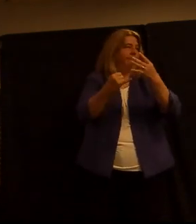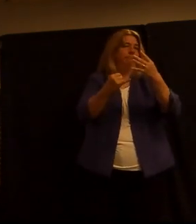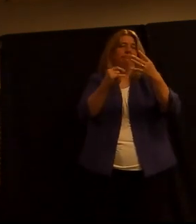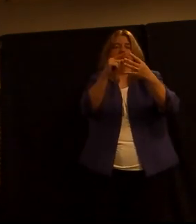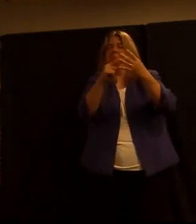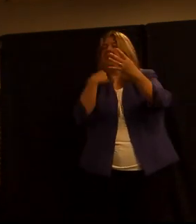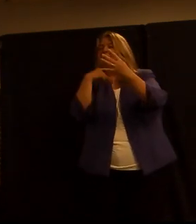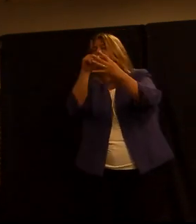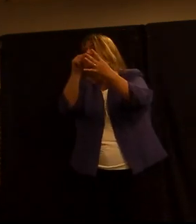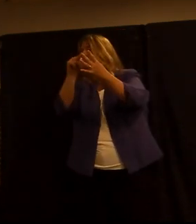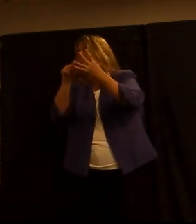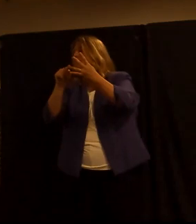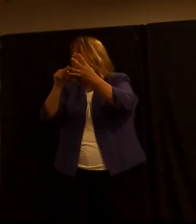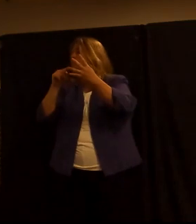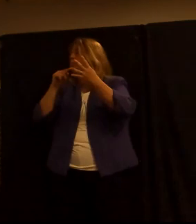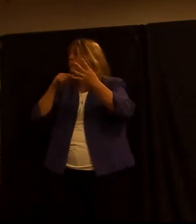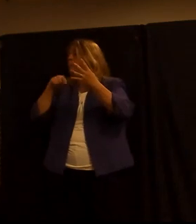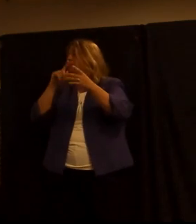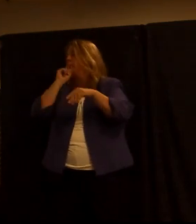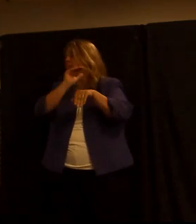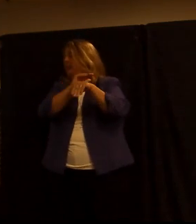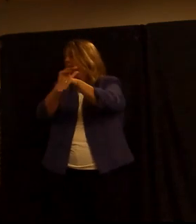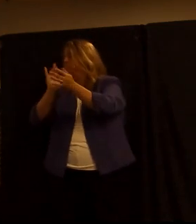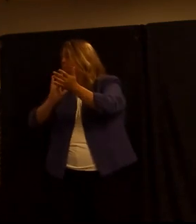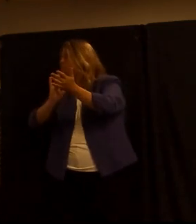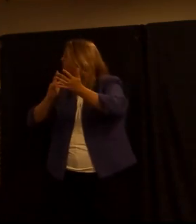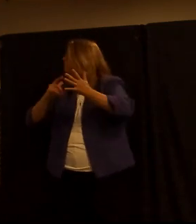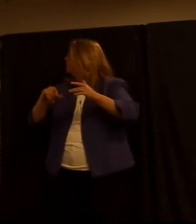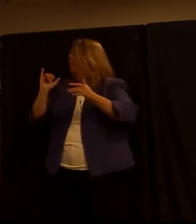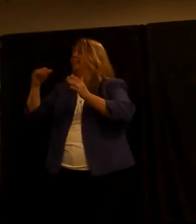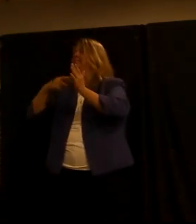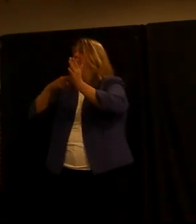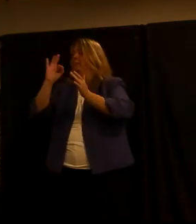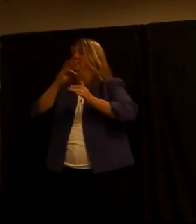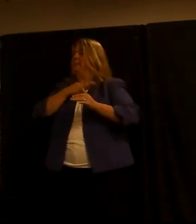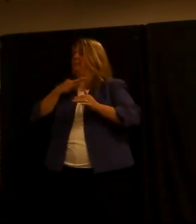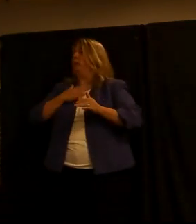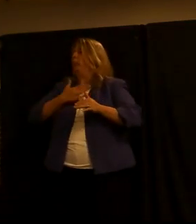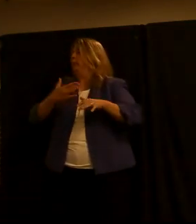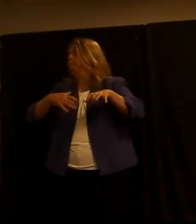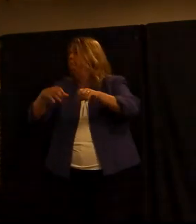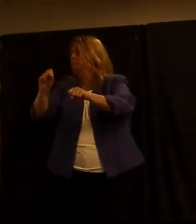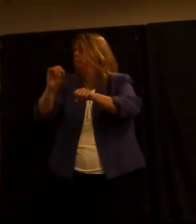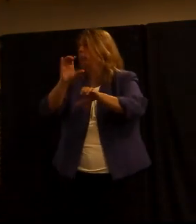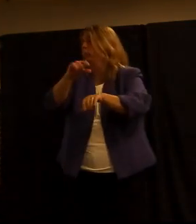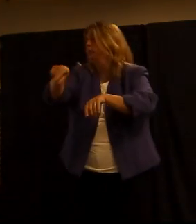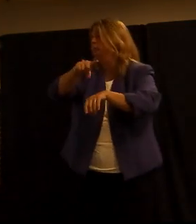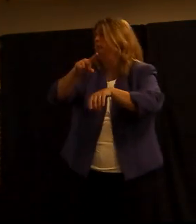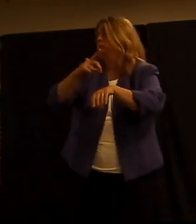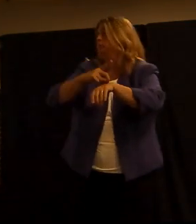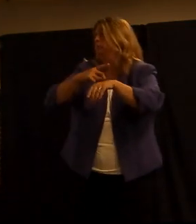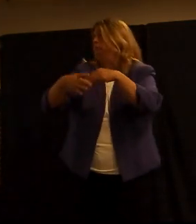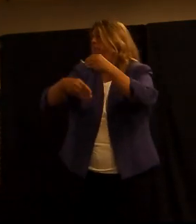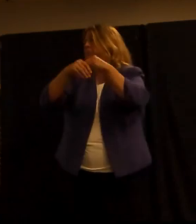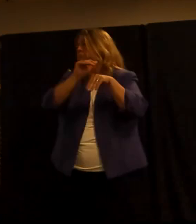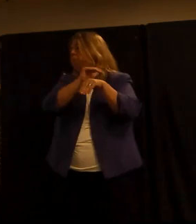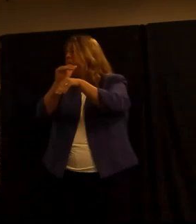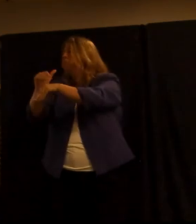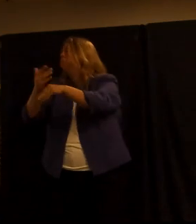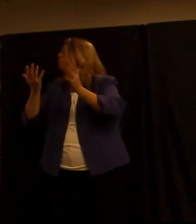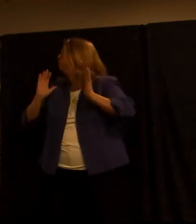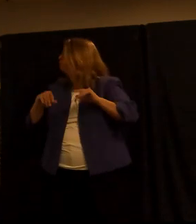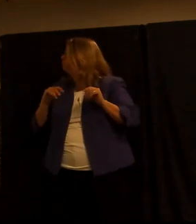is one of those individuals that is ultimately doing that as well. And so that is just an example of how